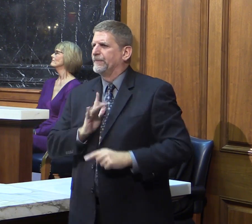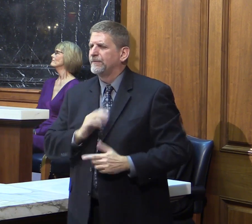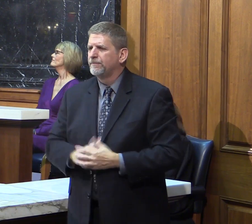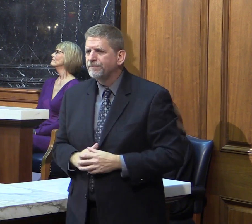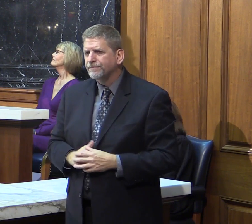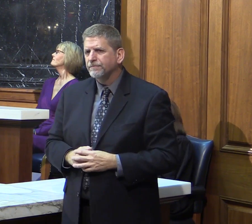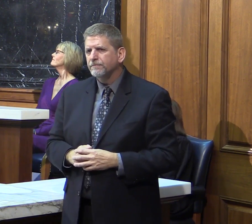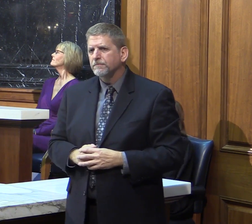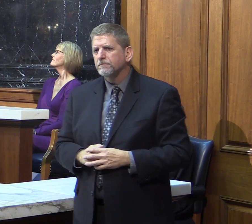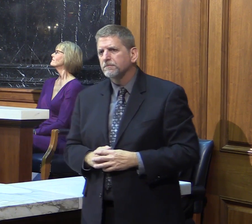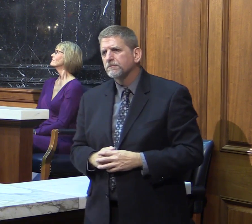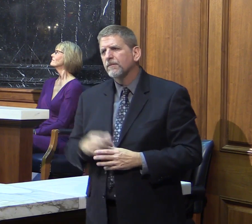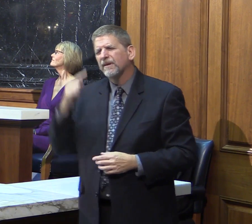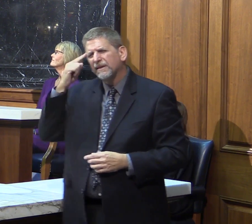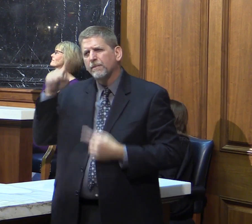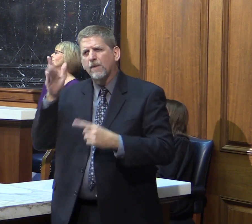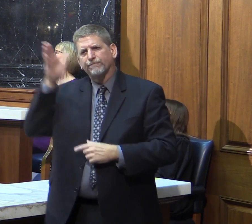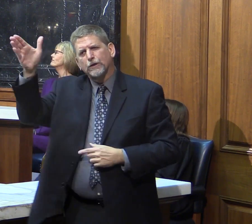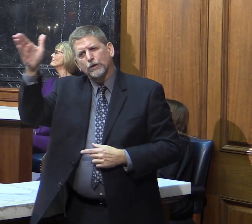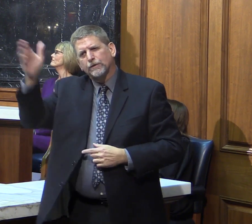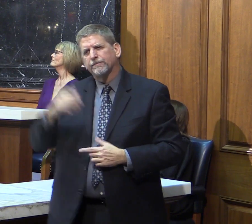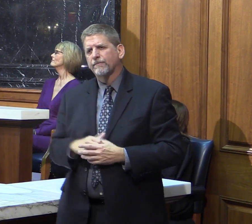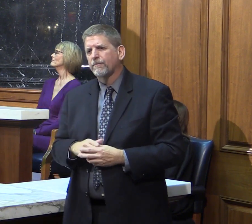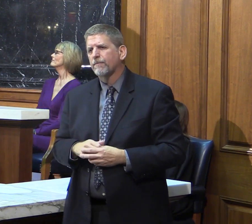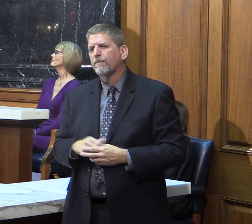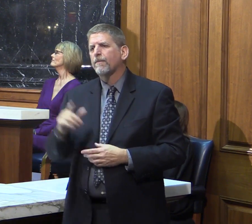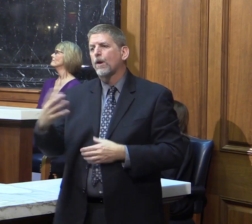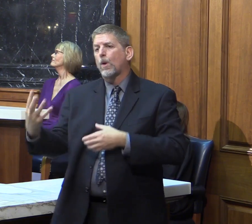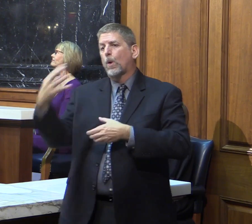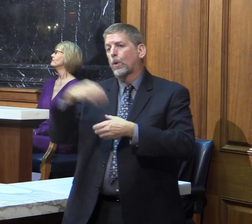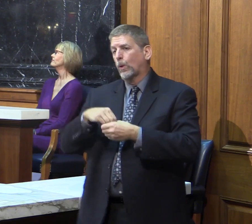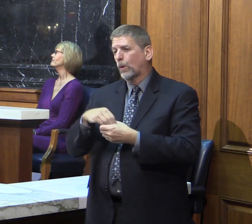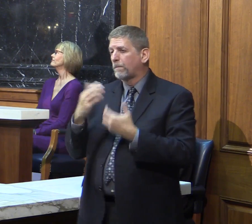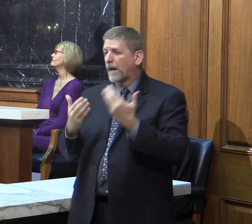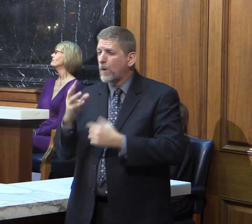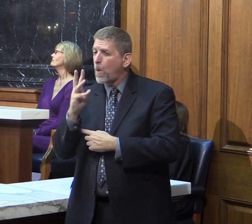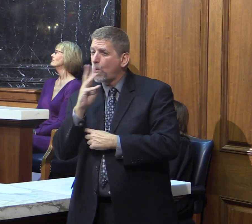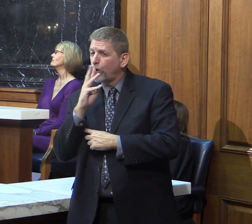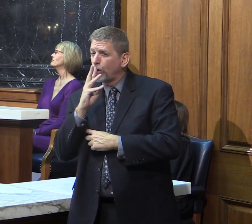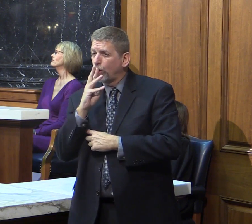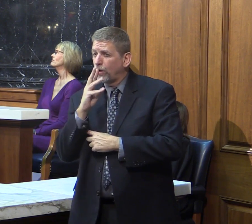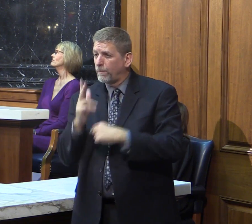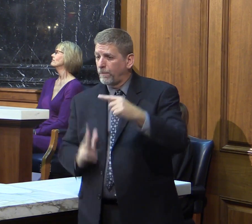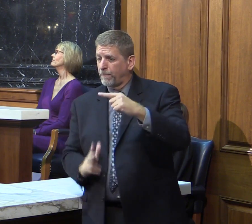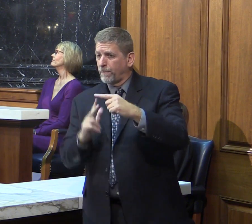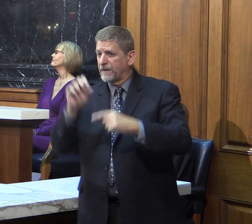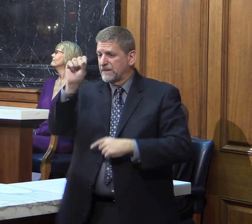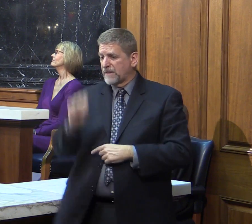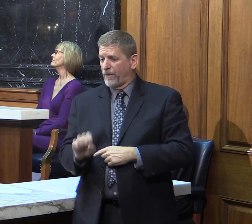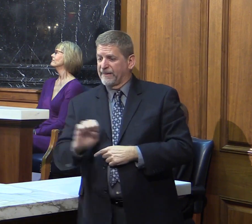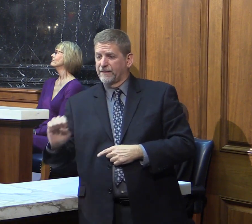As I think about the future, it also includes adding a fourth water port in southeastern Indiana, which will